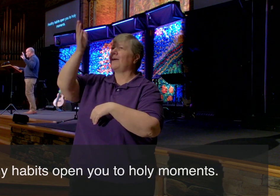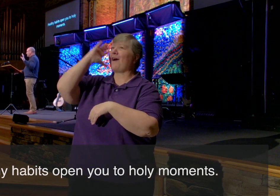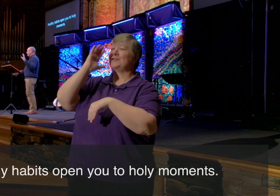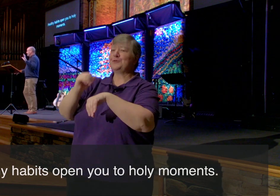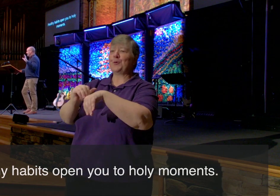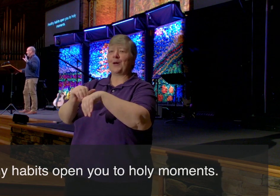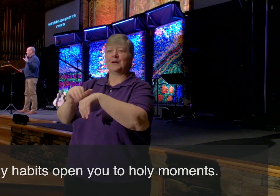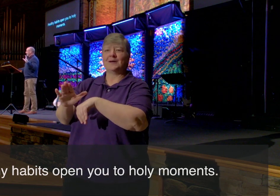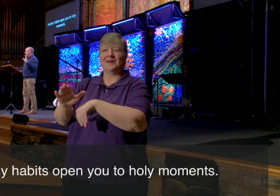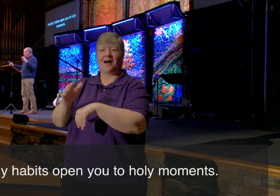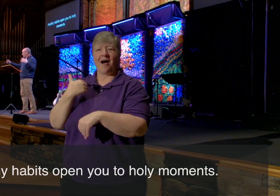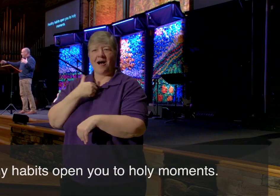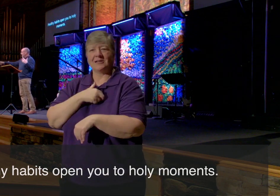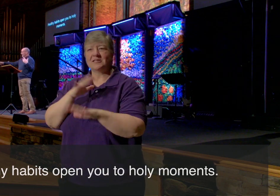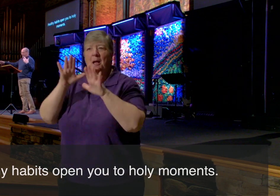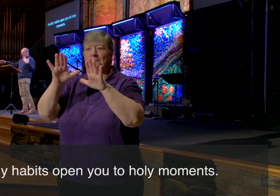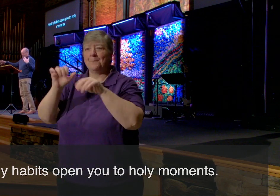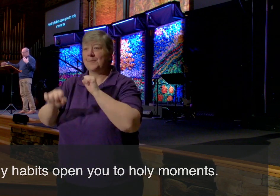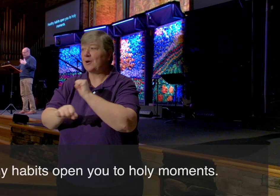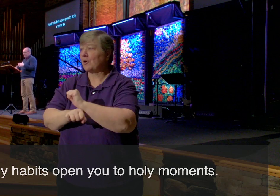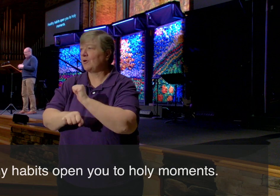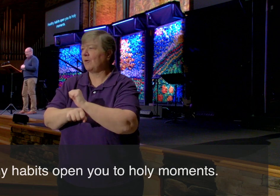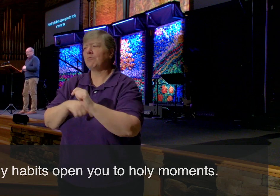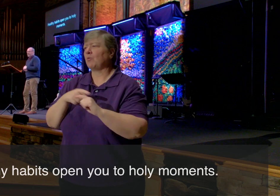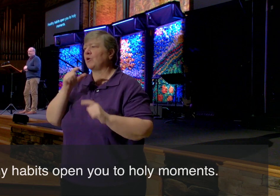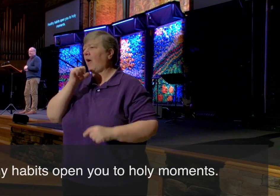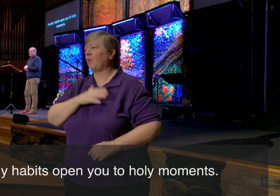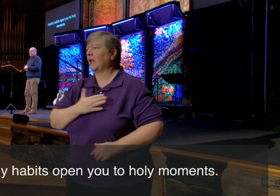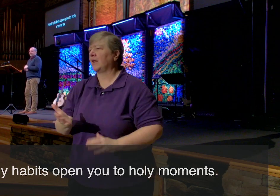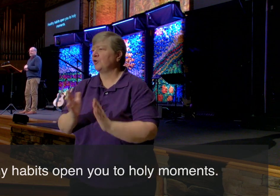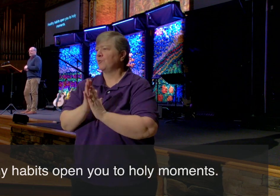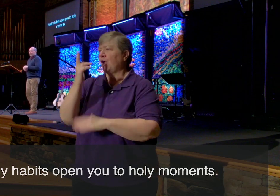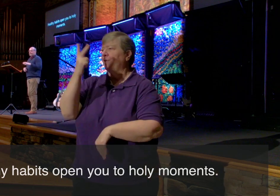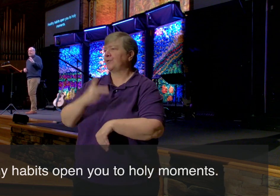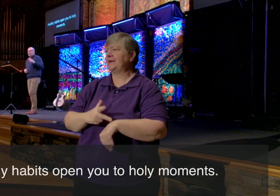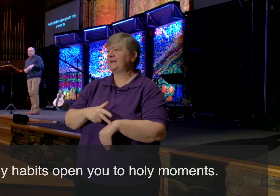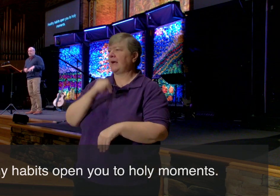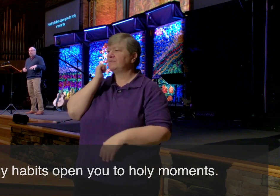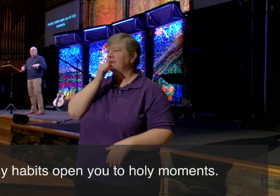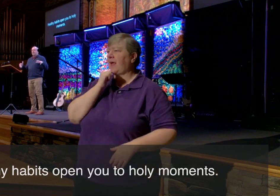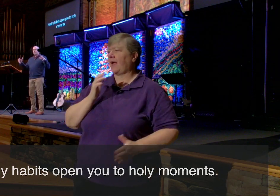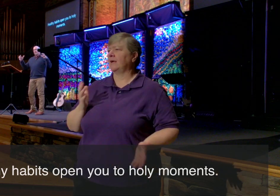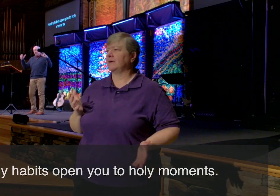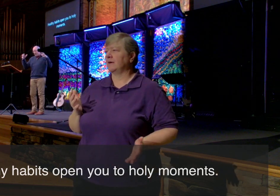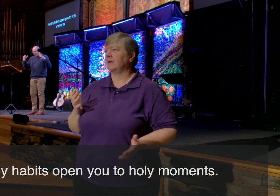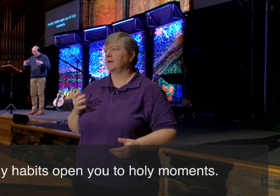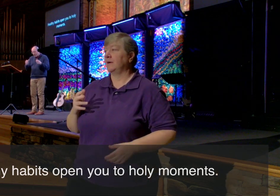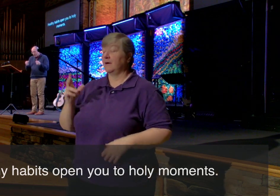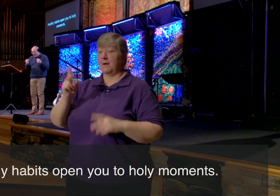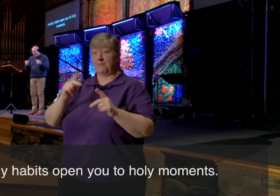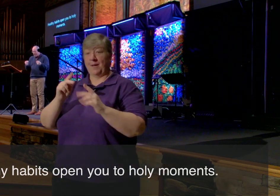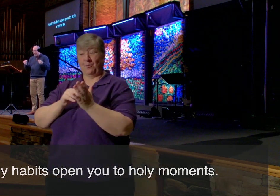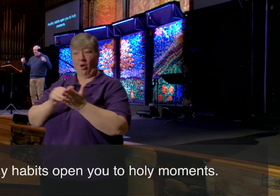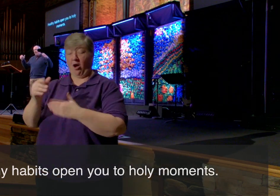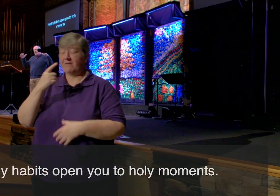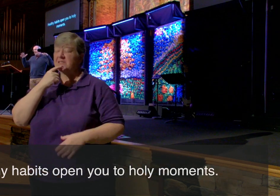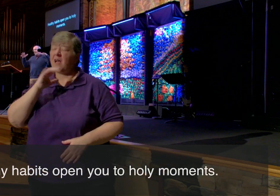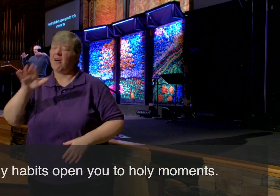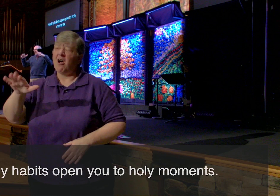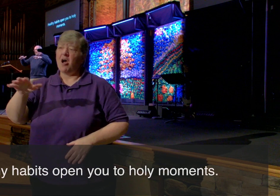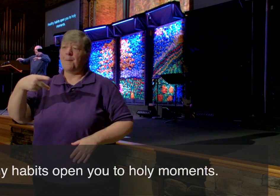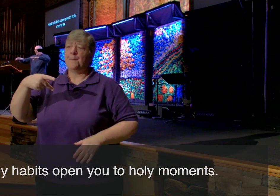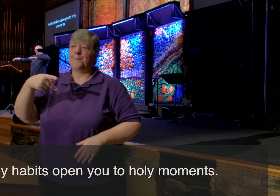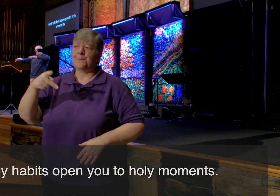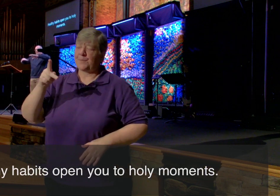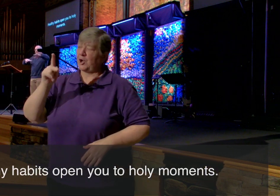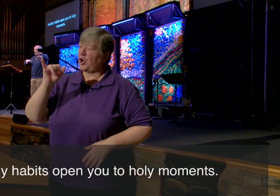us a miracle, but we're not willing to pray three times a day. So oftentimes people will say to me, oh, Kirk, when I